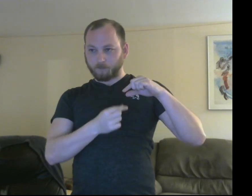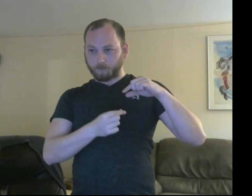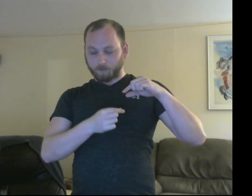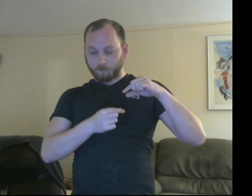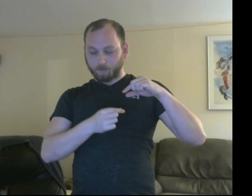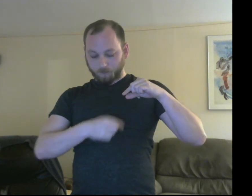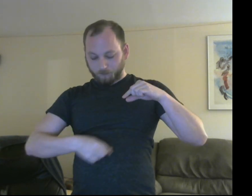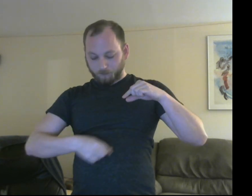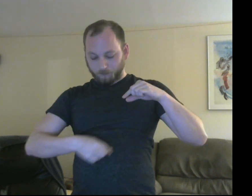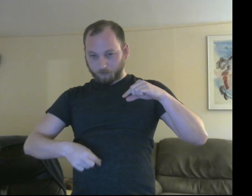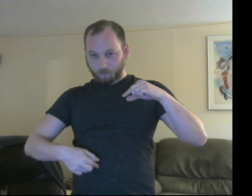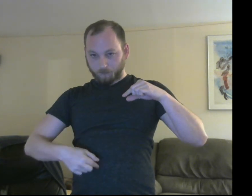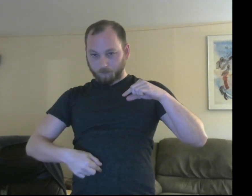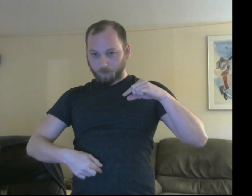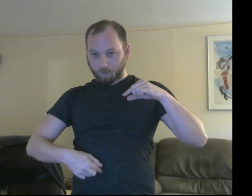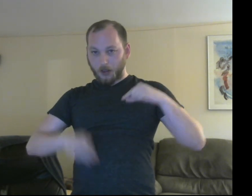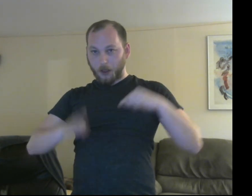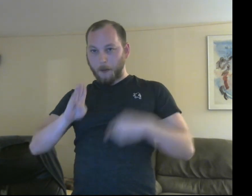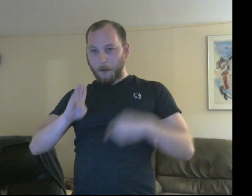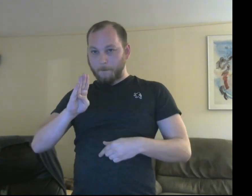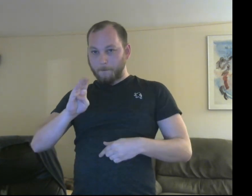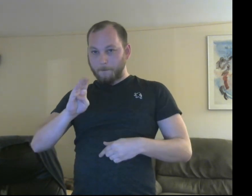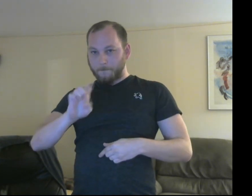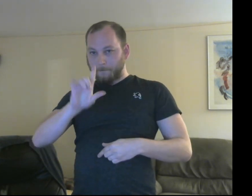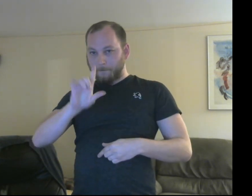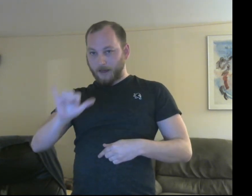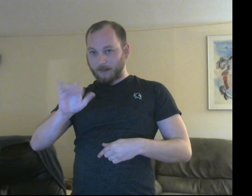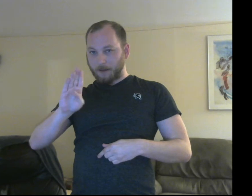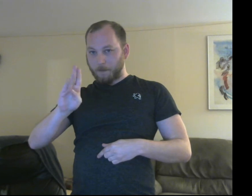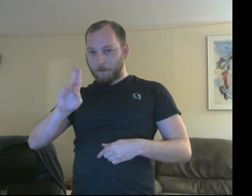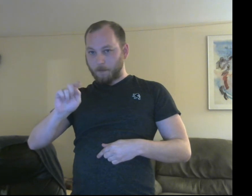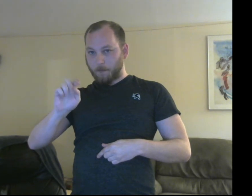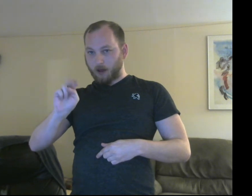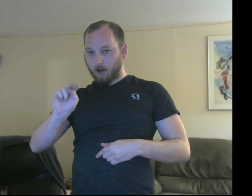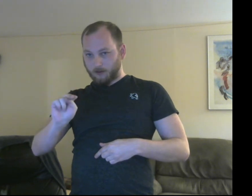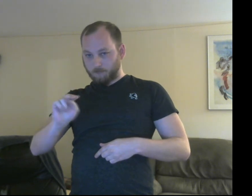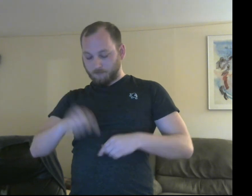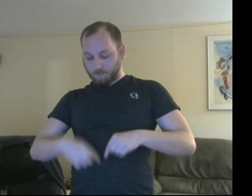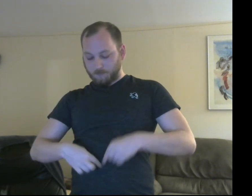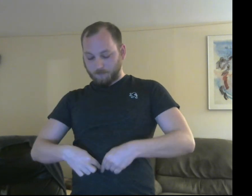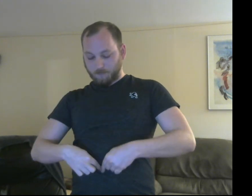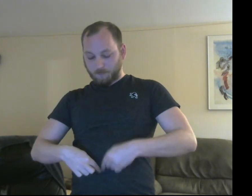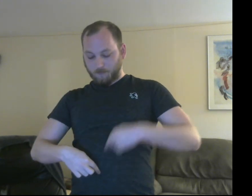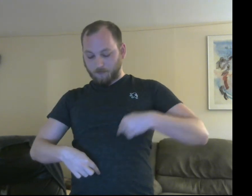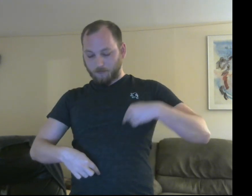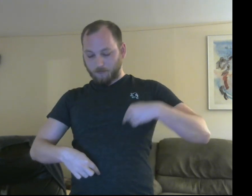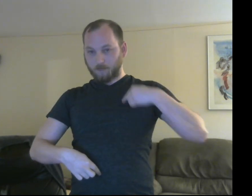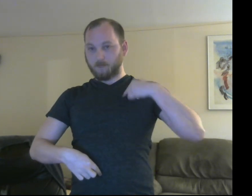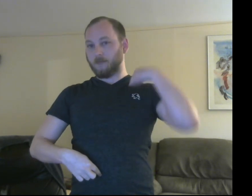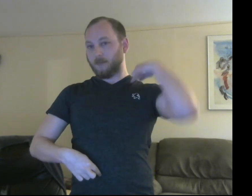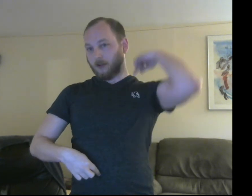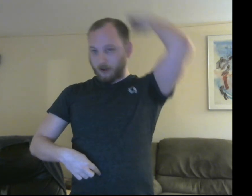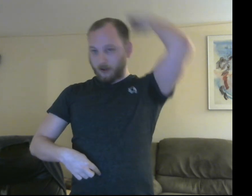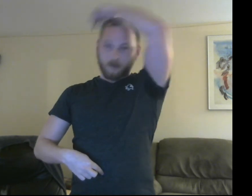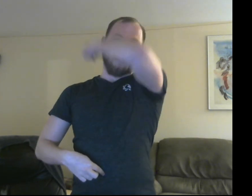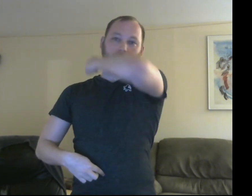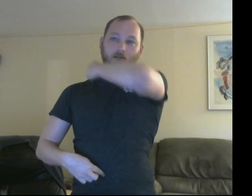button, kind of pull the slack out. You're going to want to find that range there using my little trick.